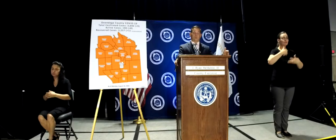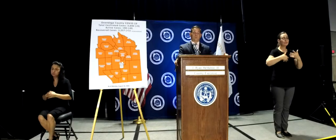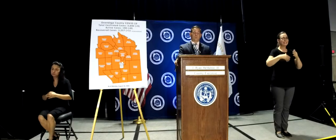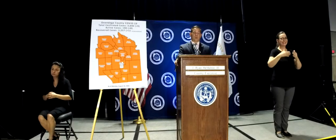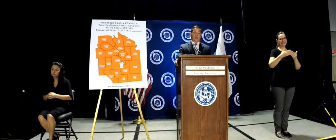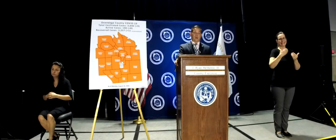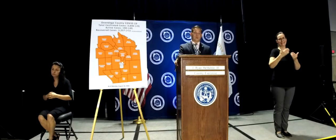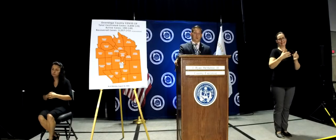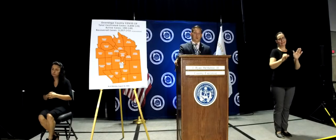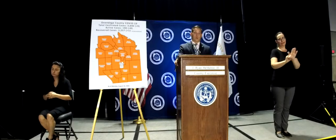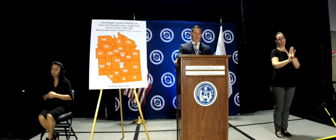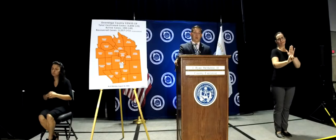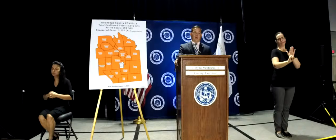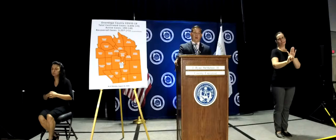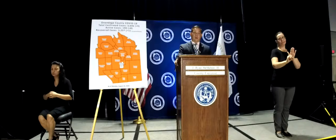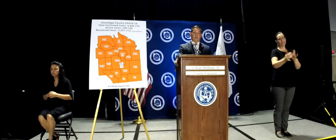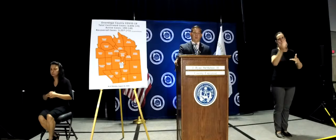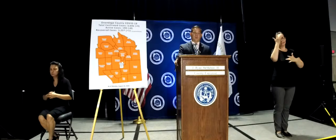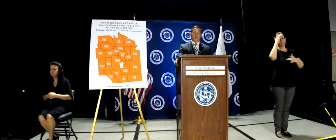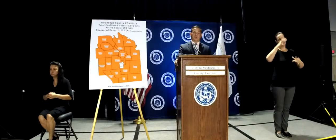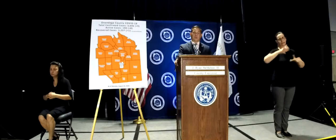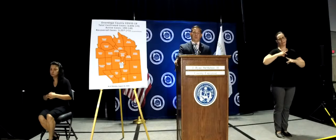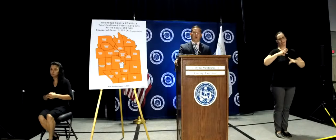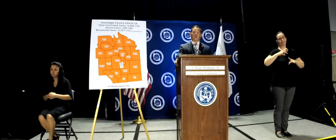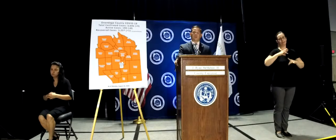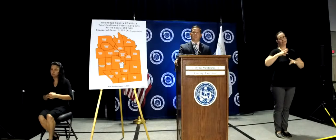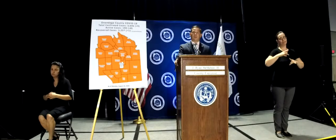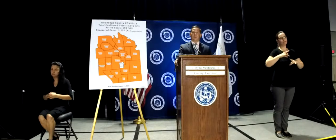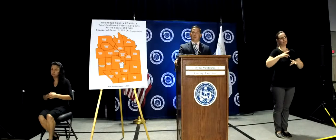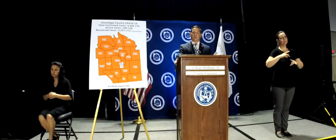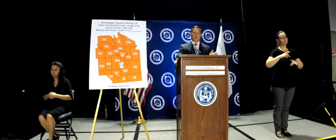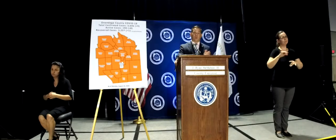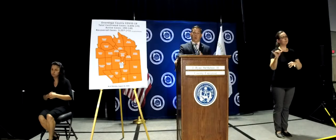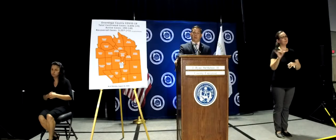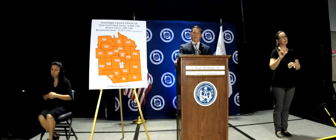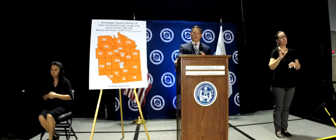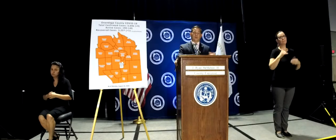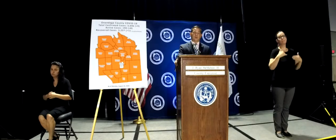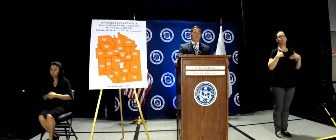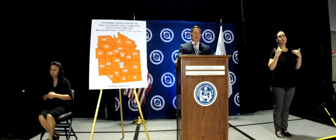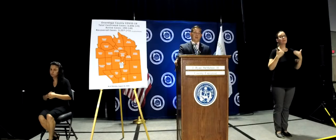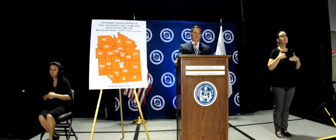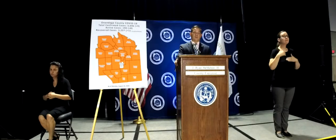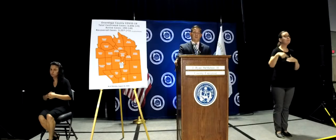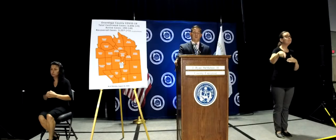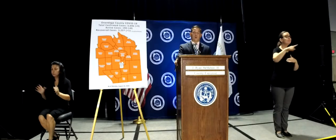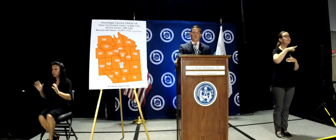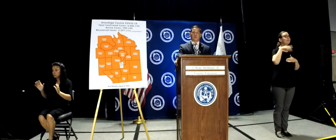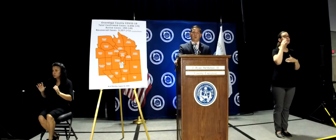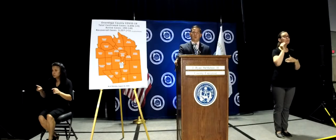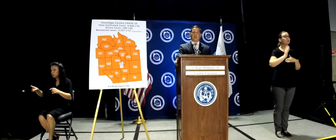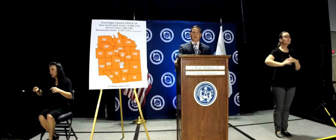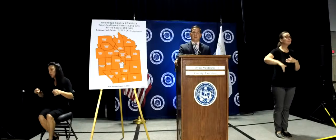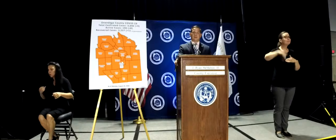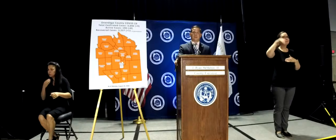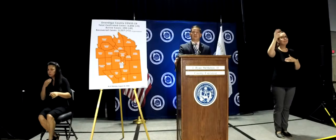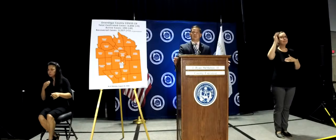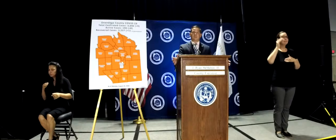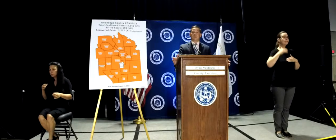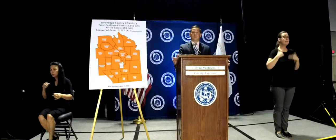each other. So just like young people in their 20s, many of these folks don't